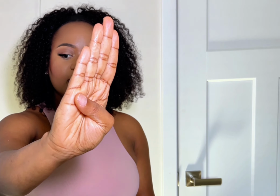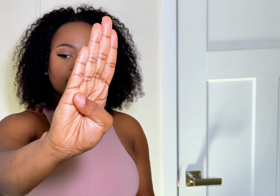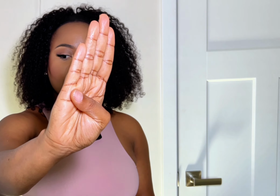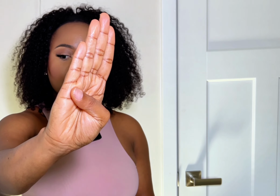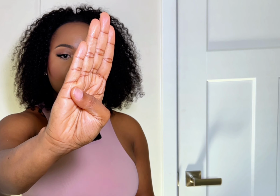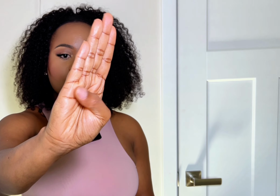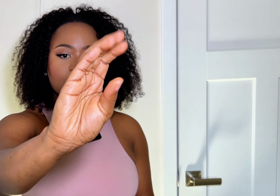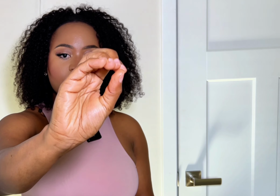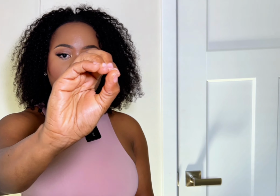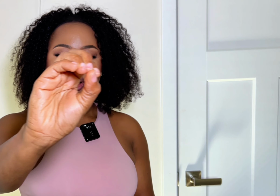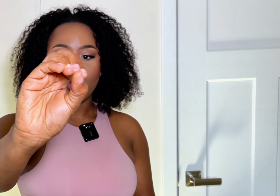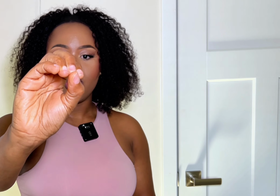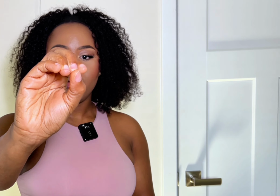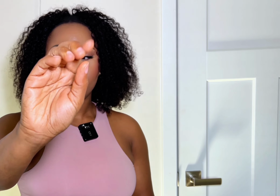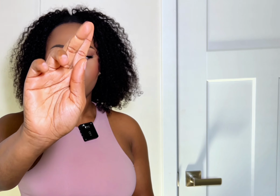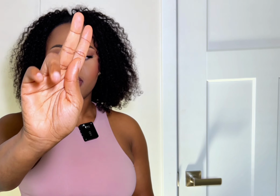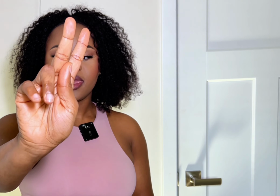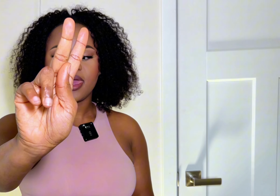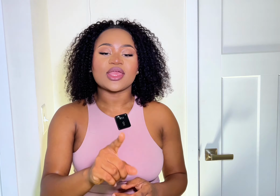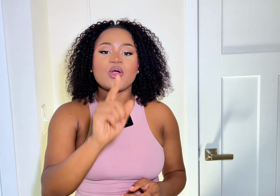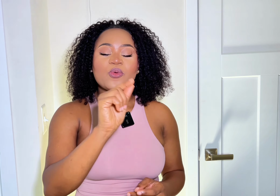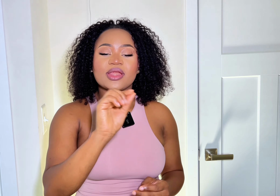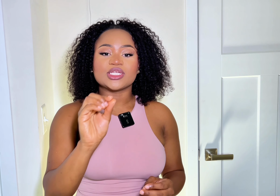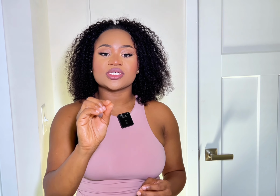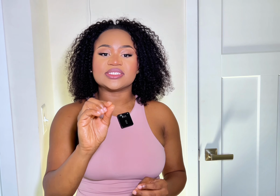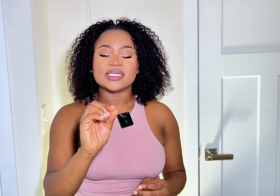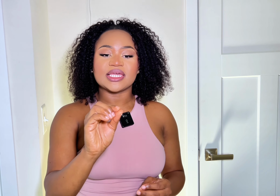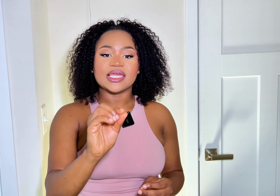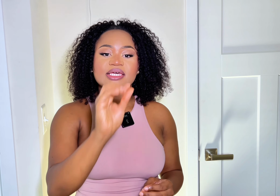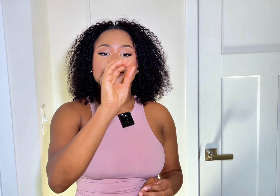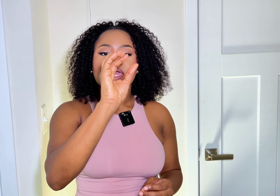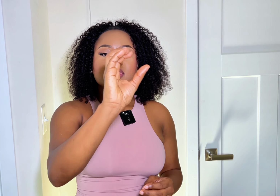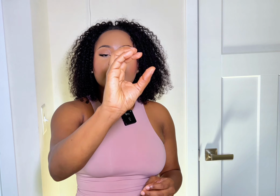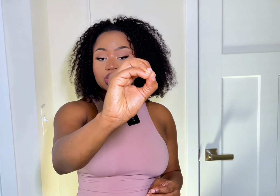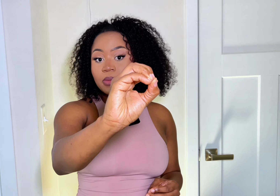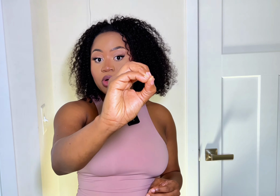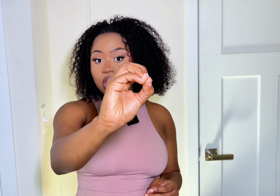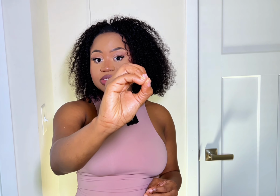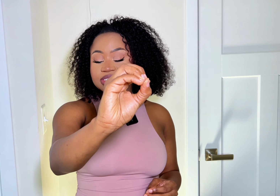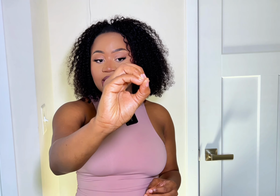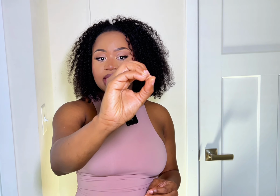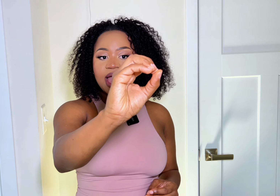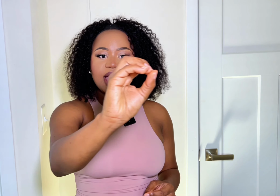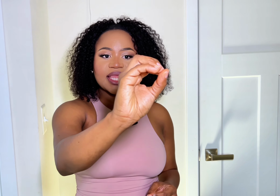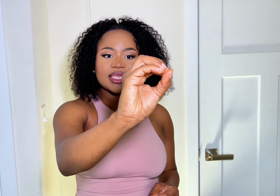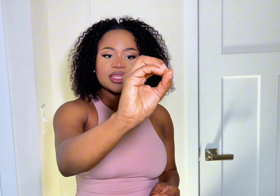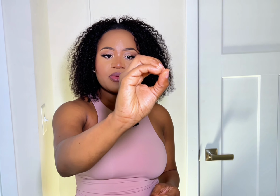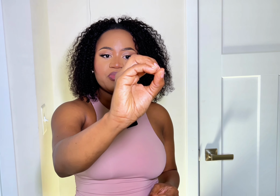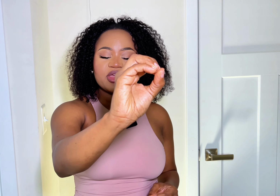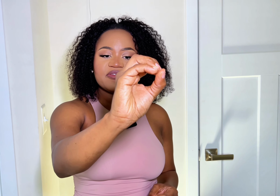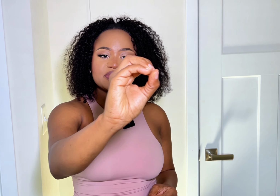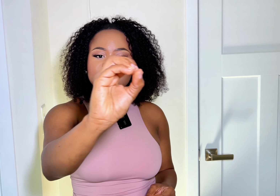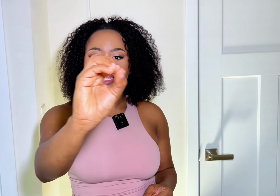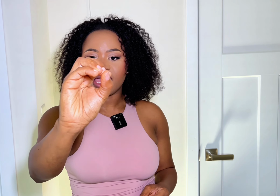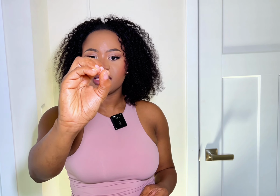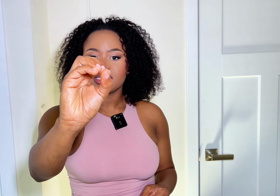B, O, K. What I just did is the double O sign. I did a brief slide